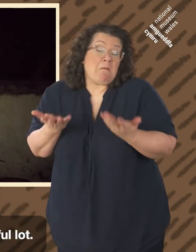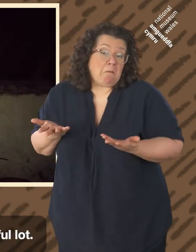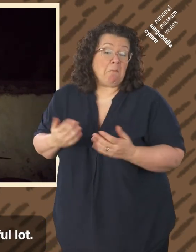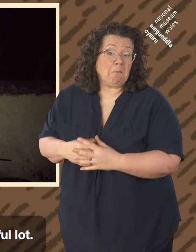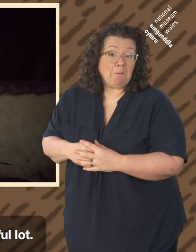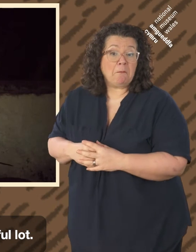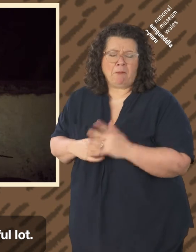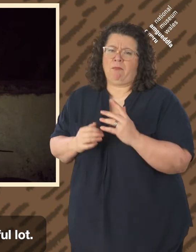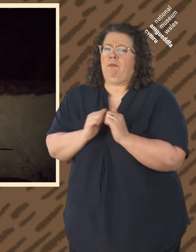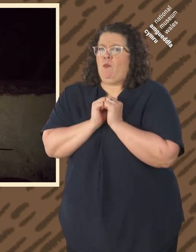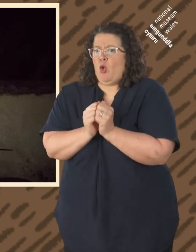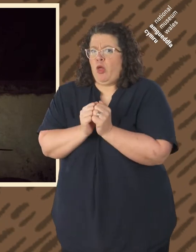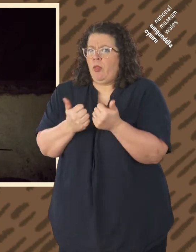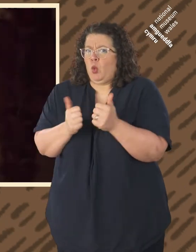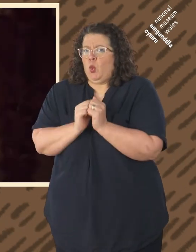It's worth an awful lot.